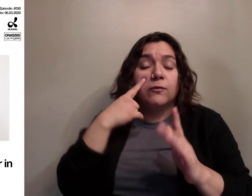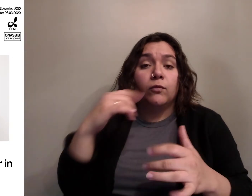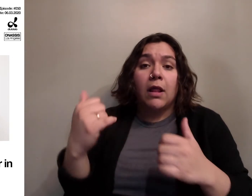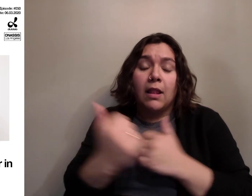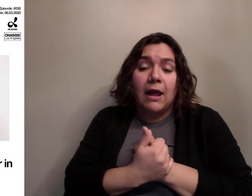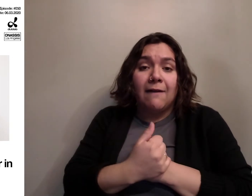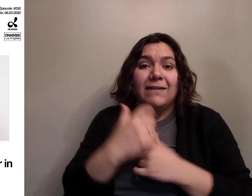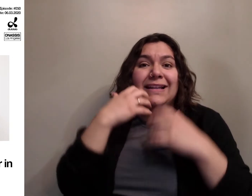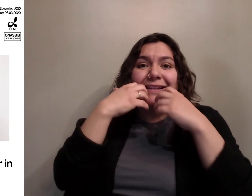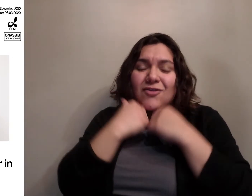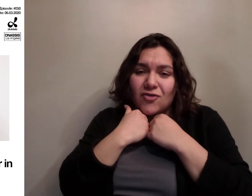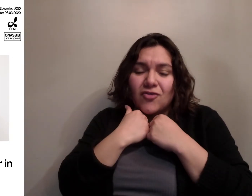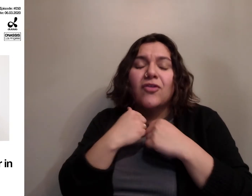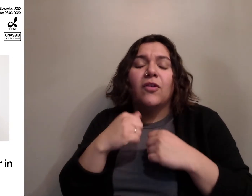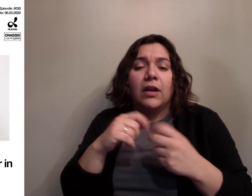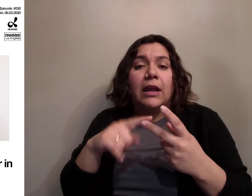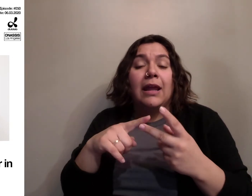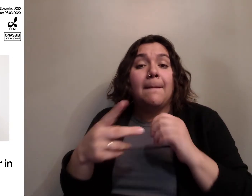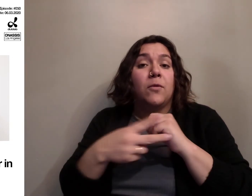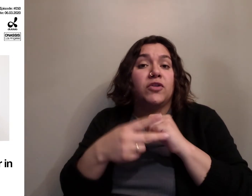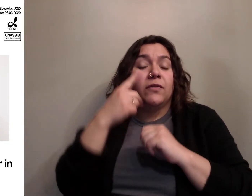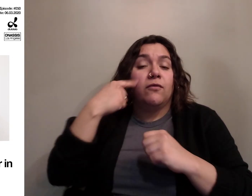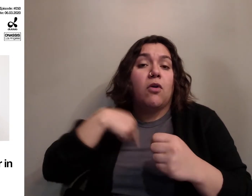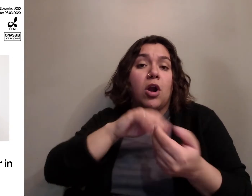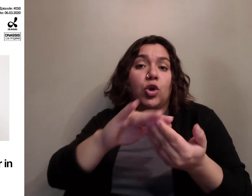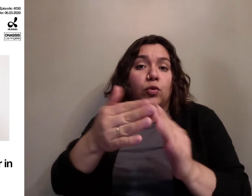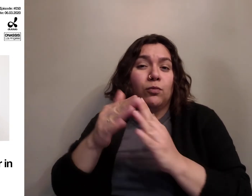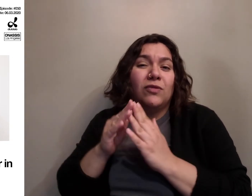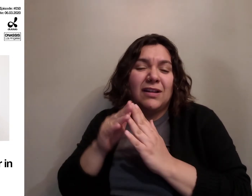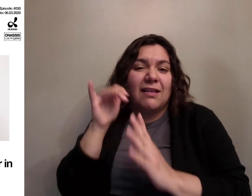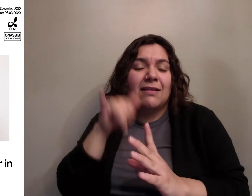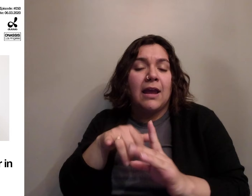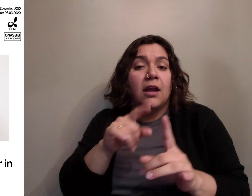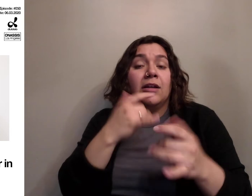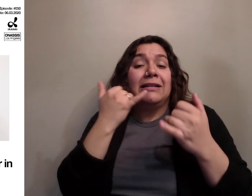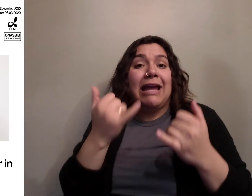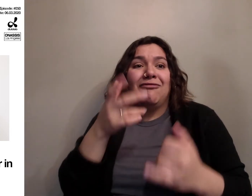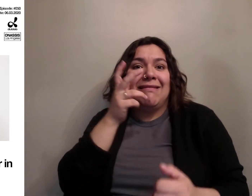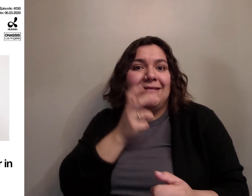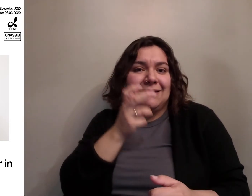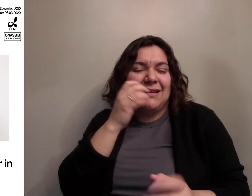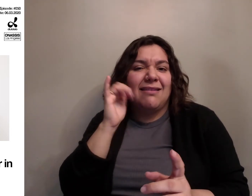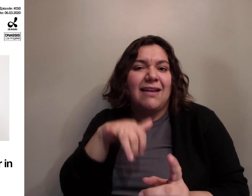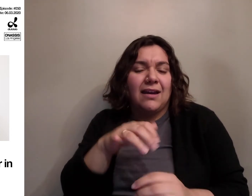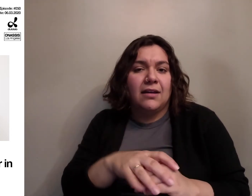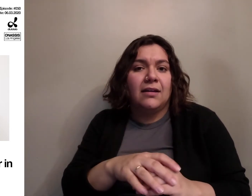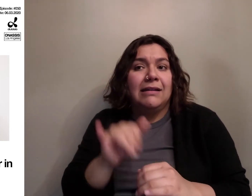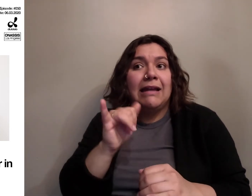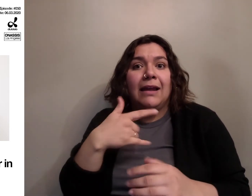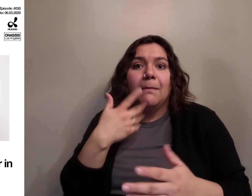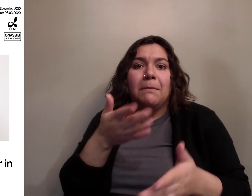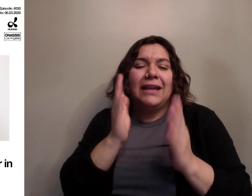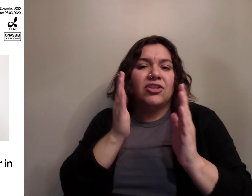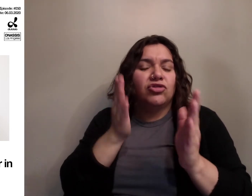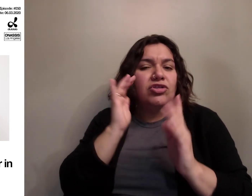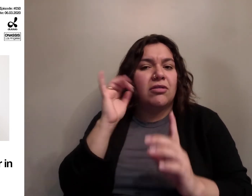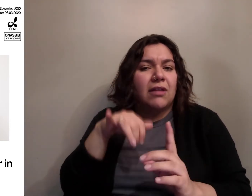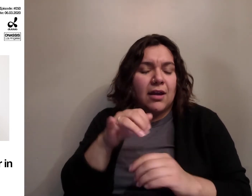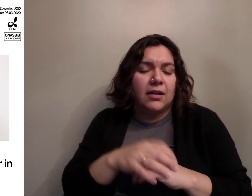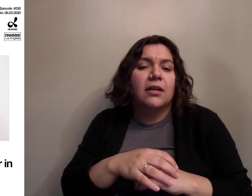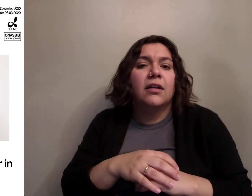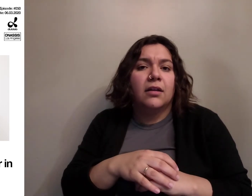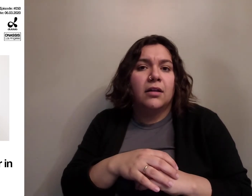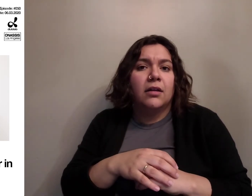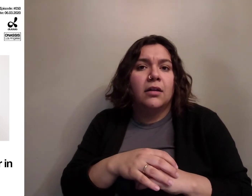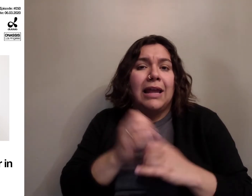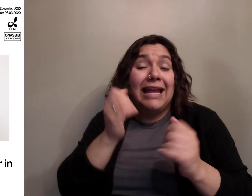take? This is our demonstration of love and care and preservation of our community. This is listen,